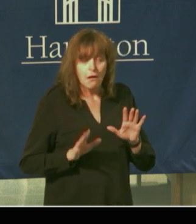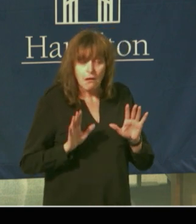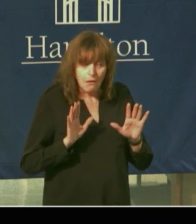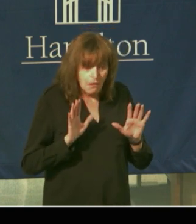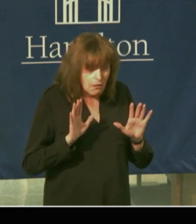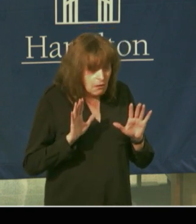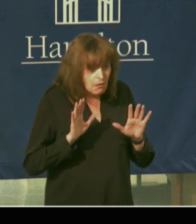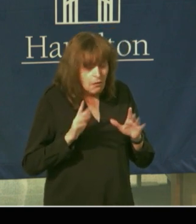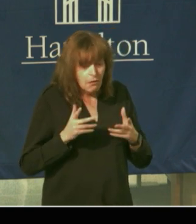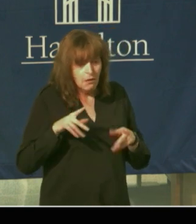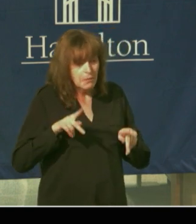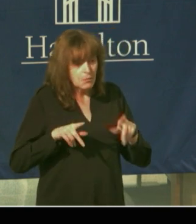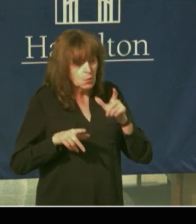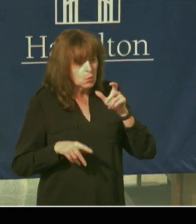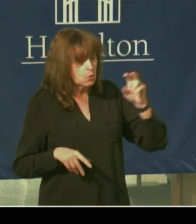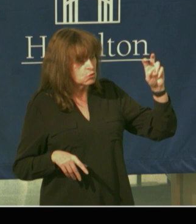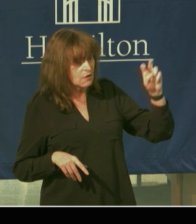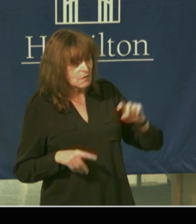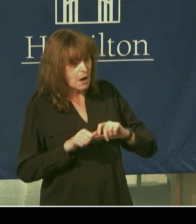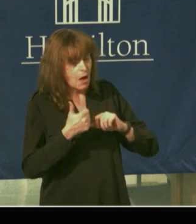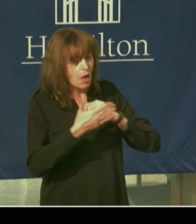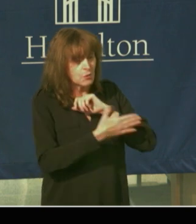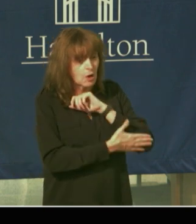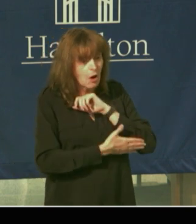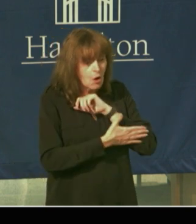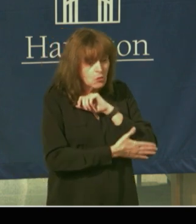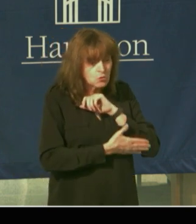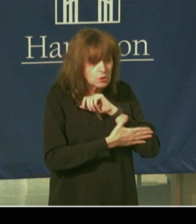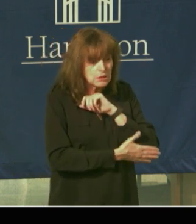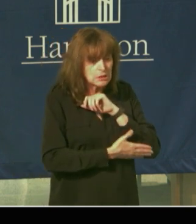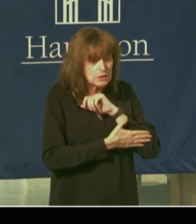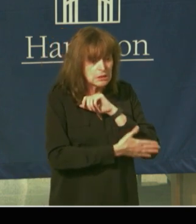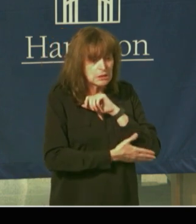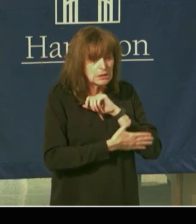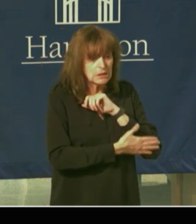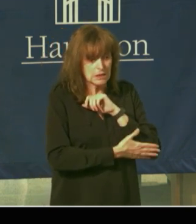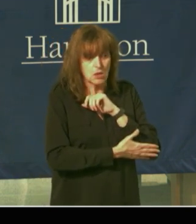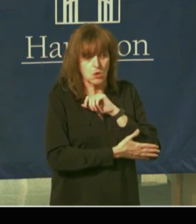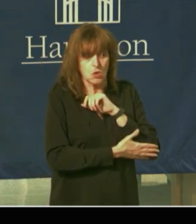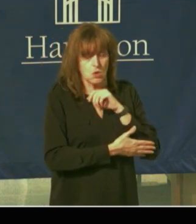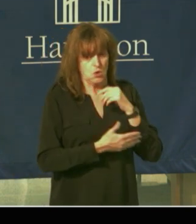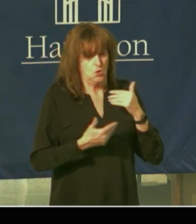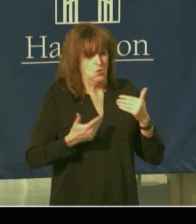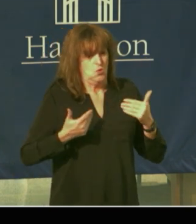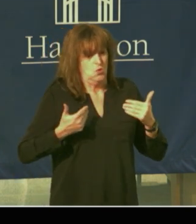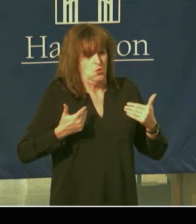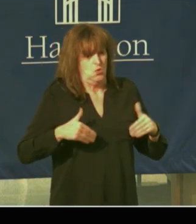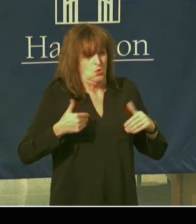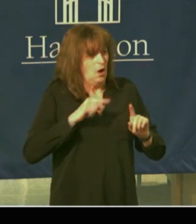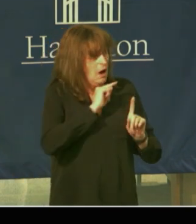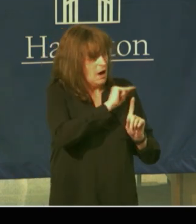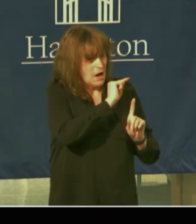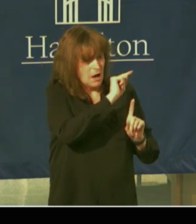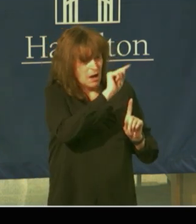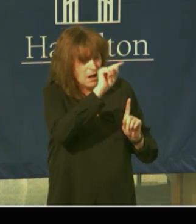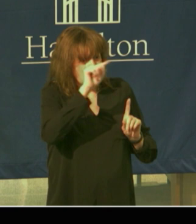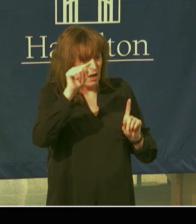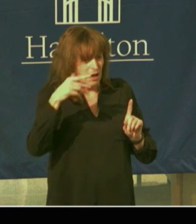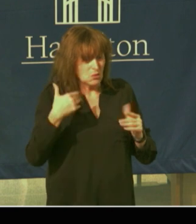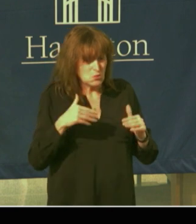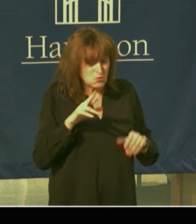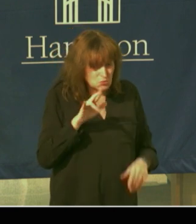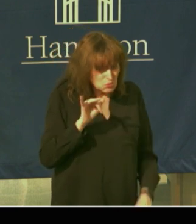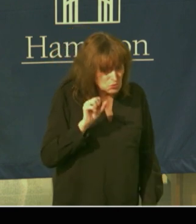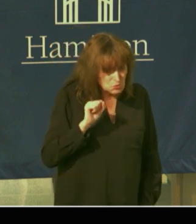travel, with international travel being such an important risk factor, having people that come back from